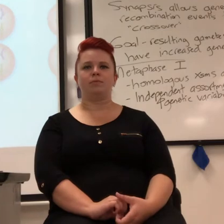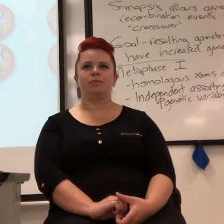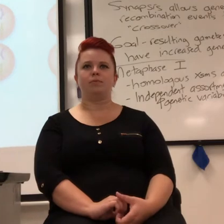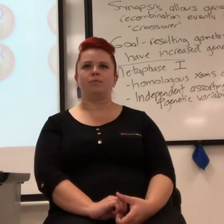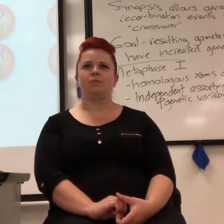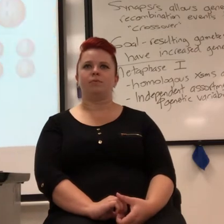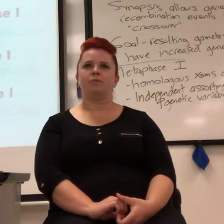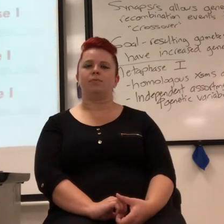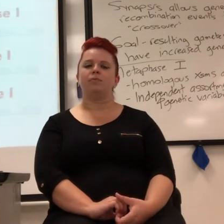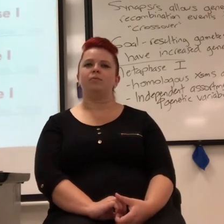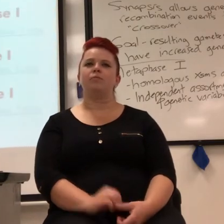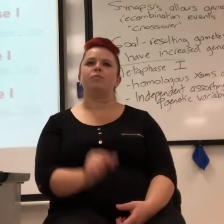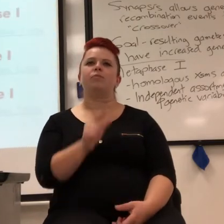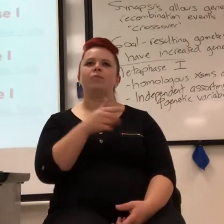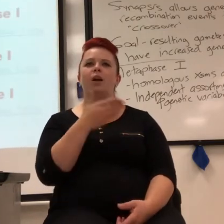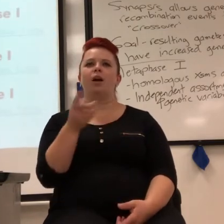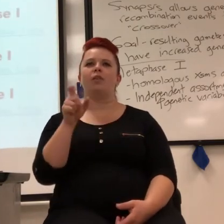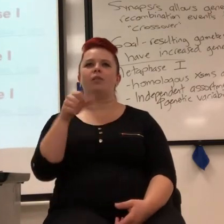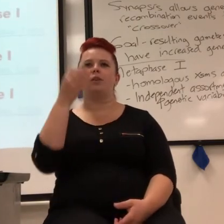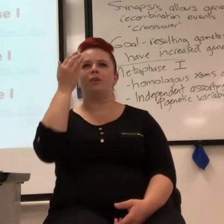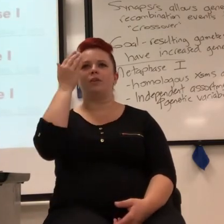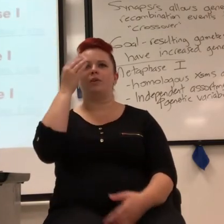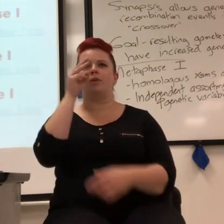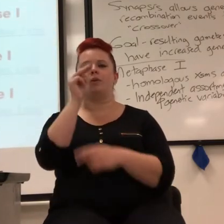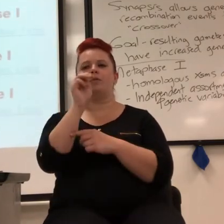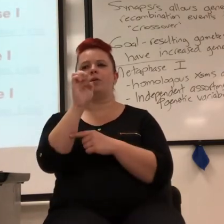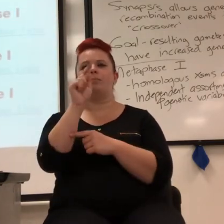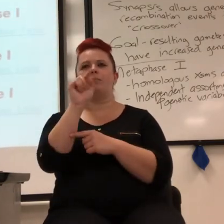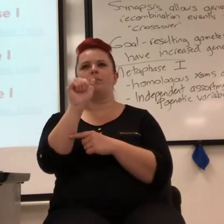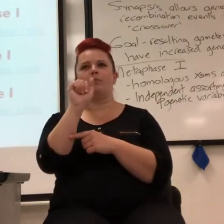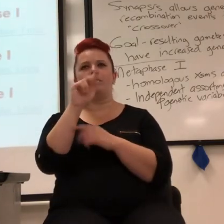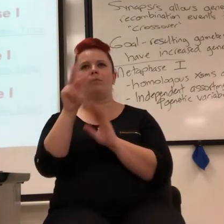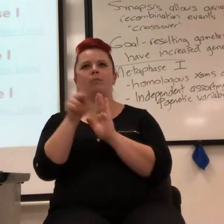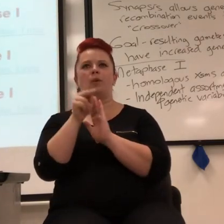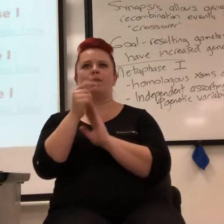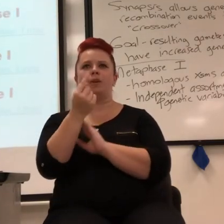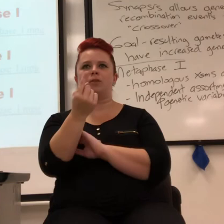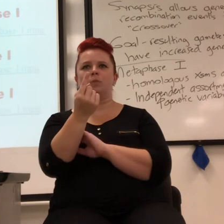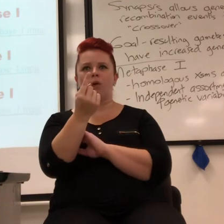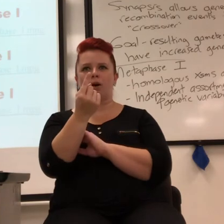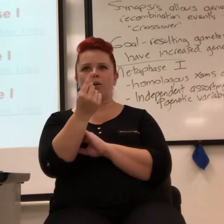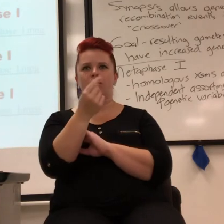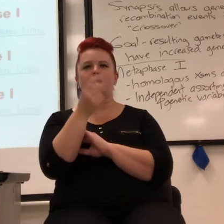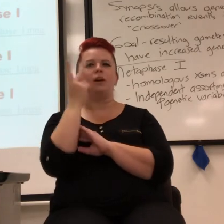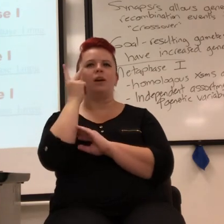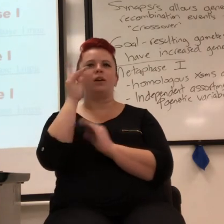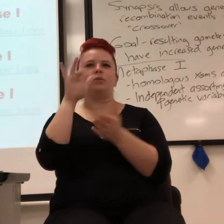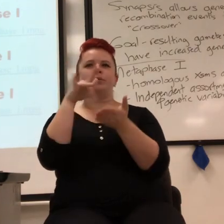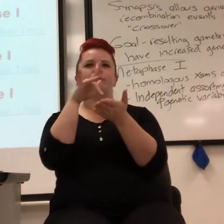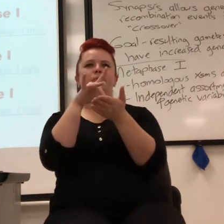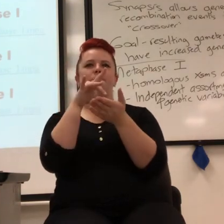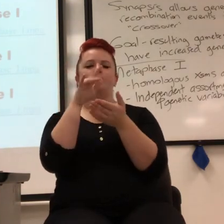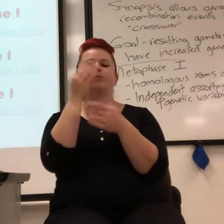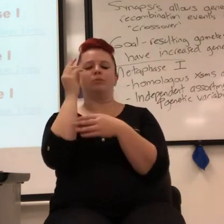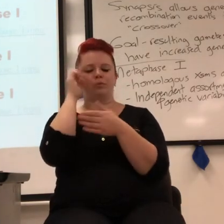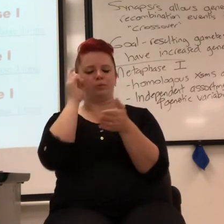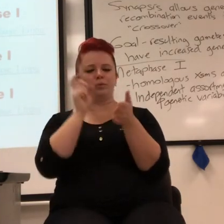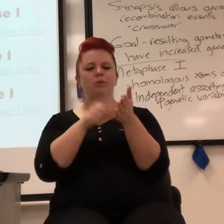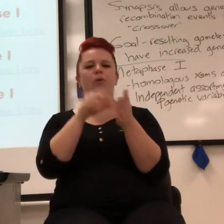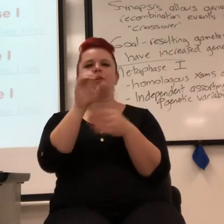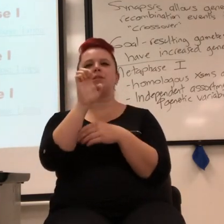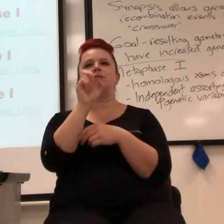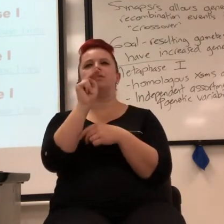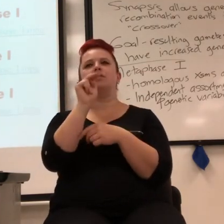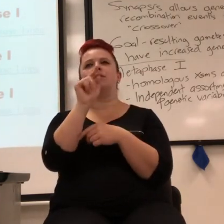The other thing to note for metaphase one before I move on, do you see how the centrosomes on either side and all